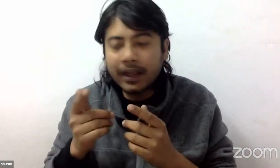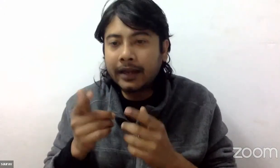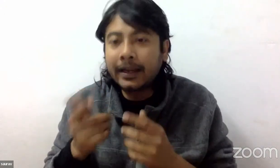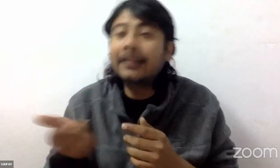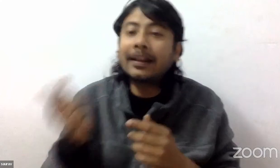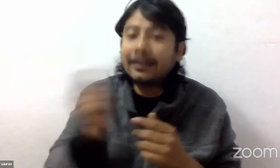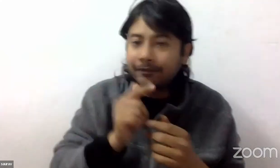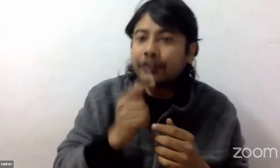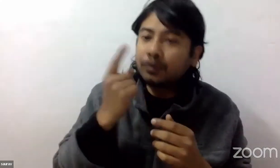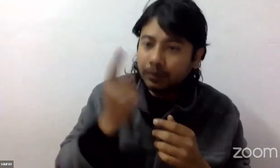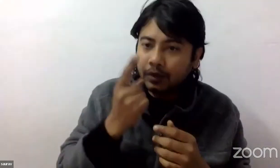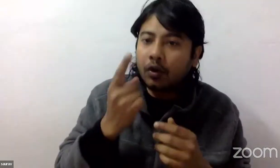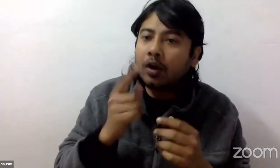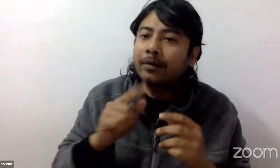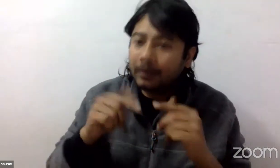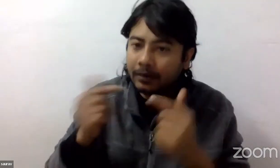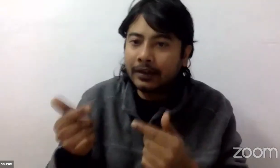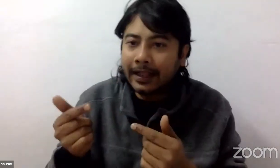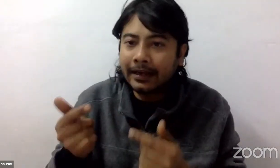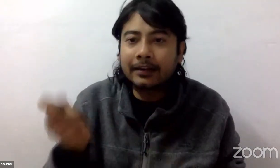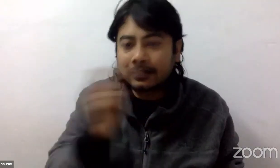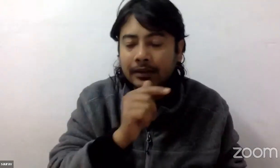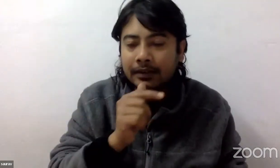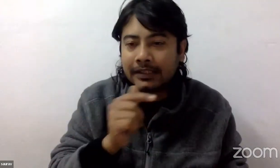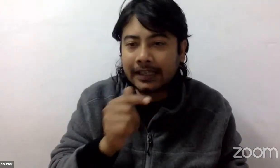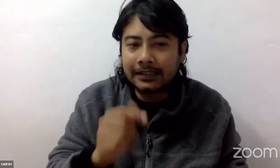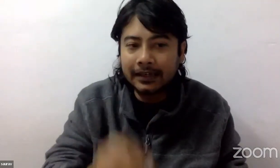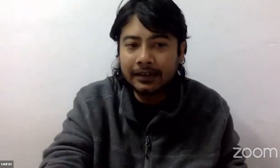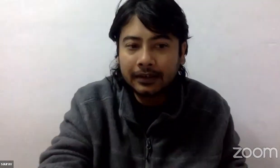hide? So- And then Vishnu, the Lord, then it The Lord says, said, right?